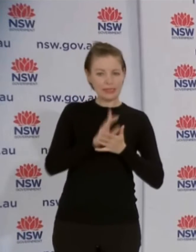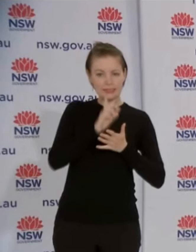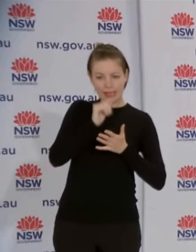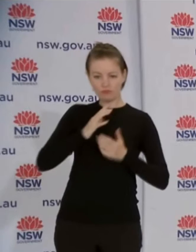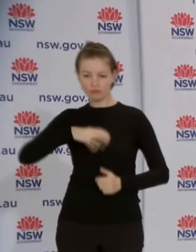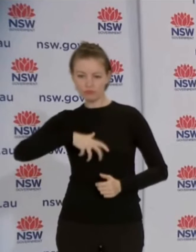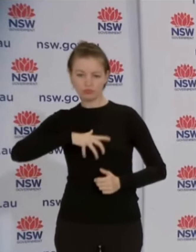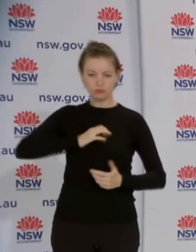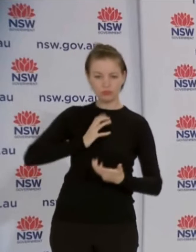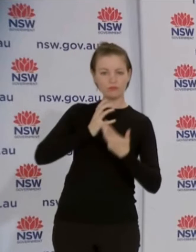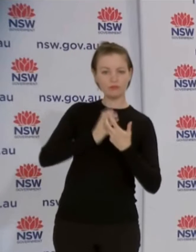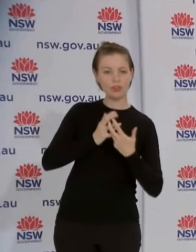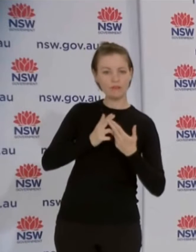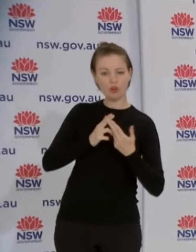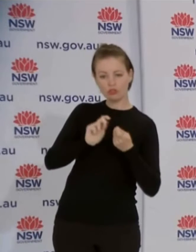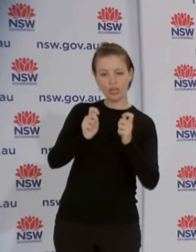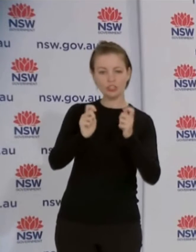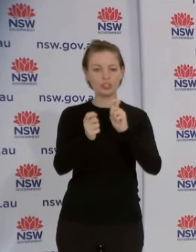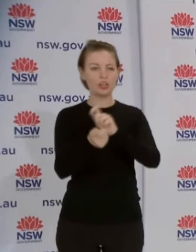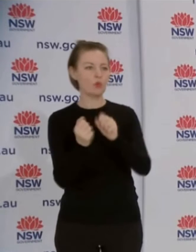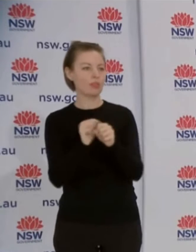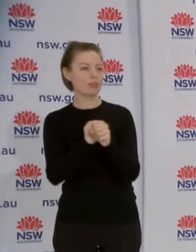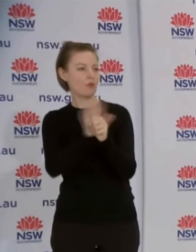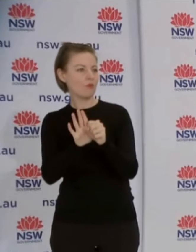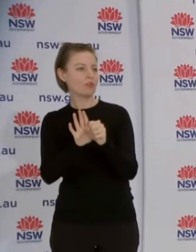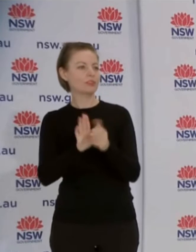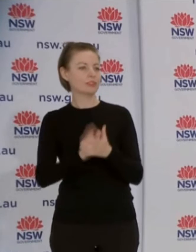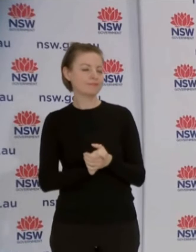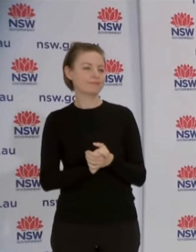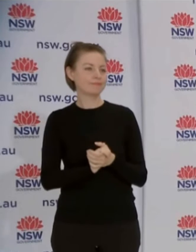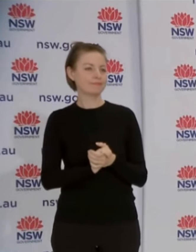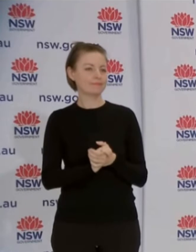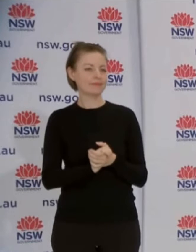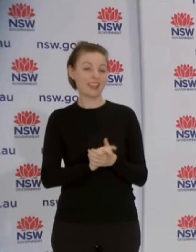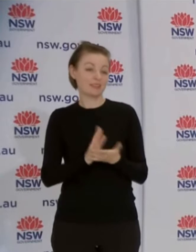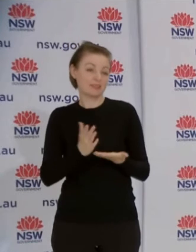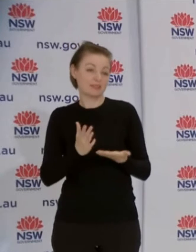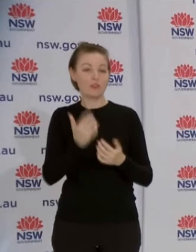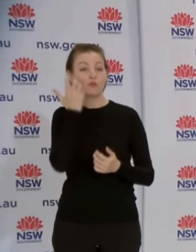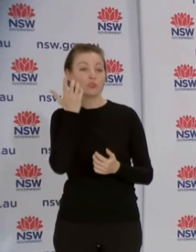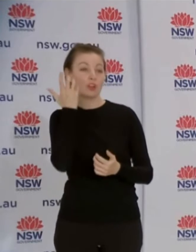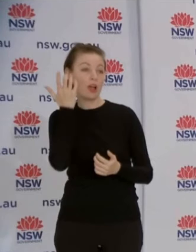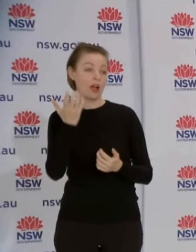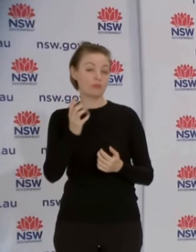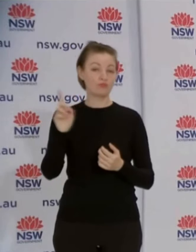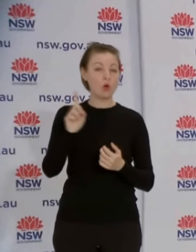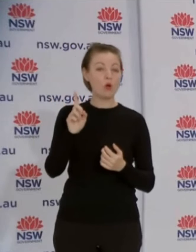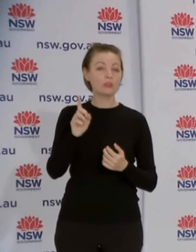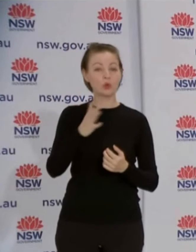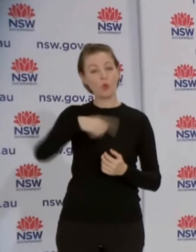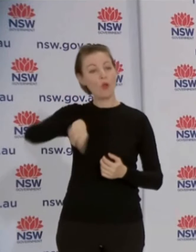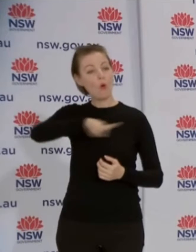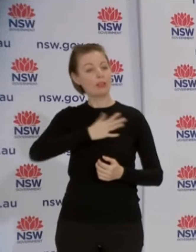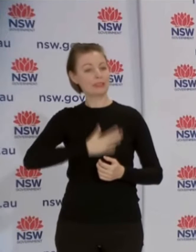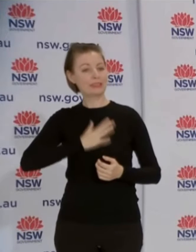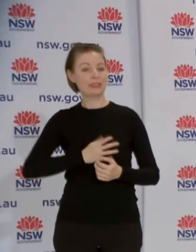changes in the virus. But that's where we're going to be, and the key message is we need to get that